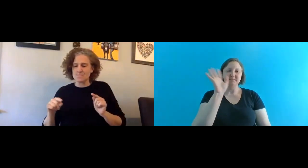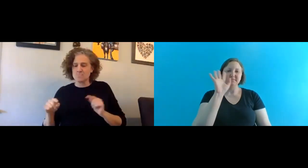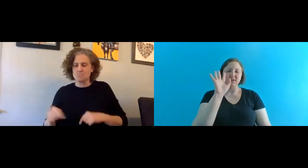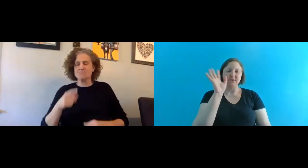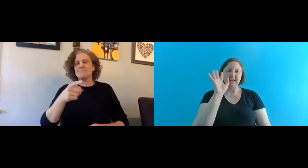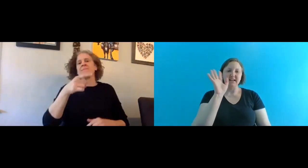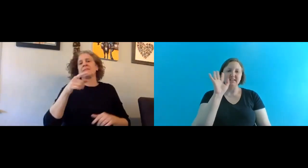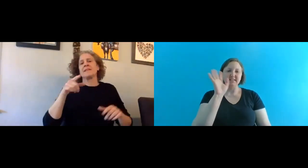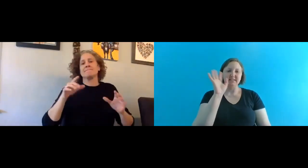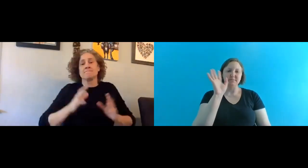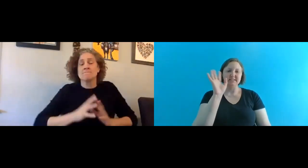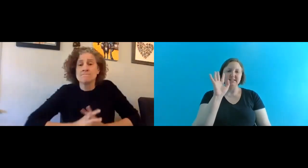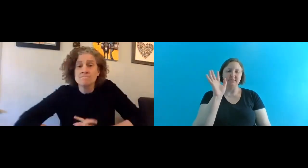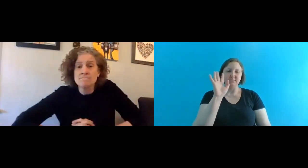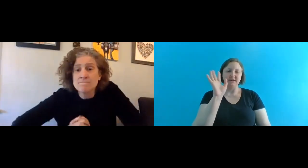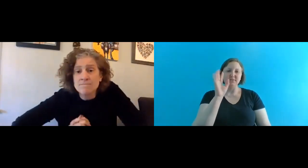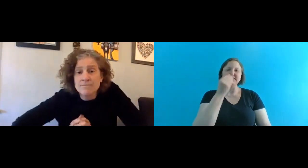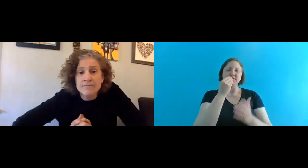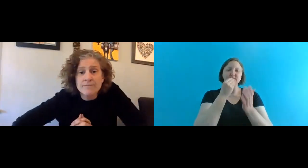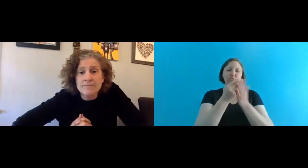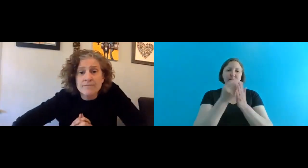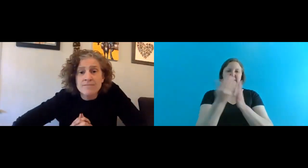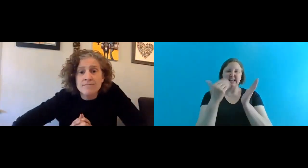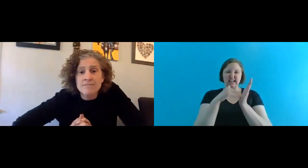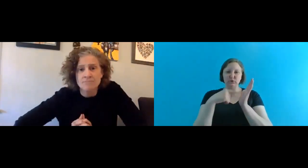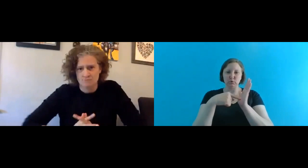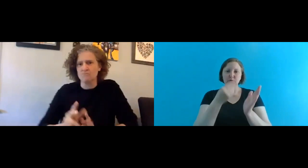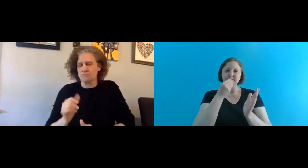Okay, and then let me see my notes here.